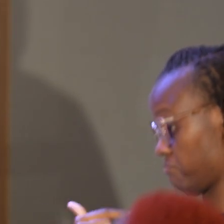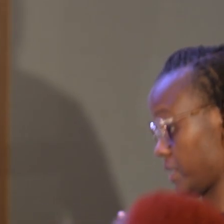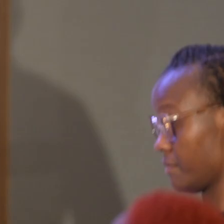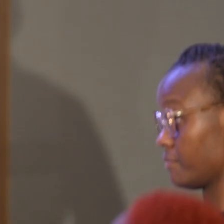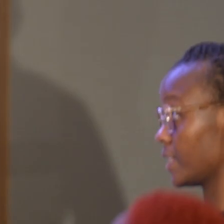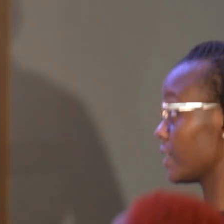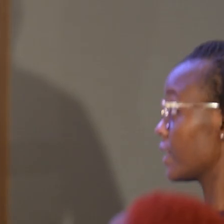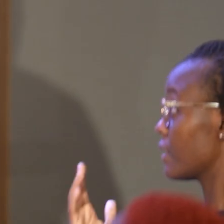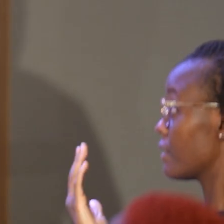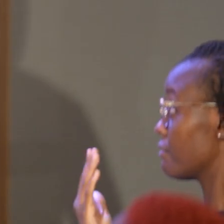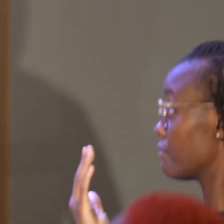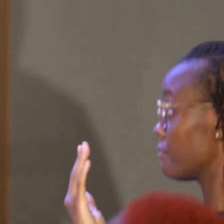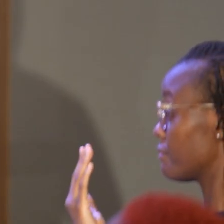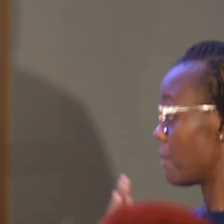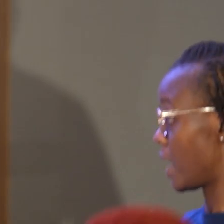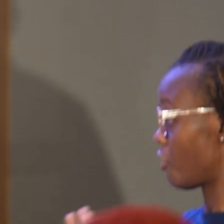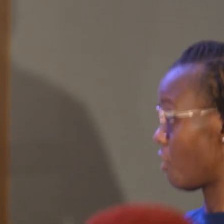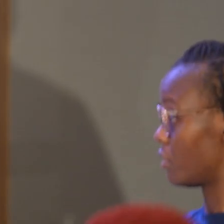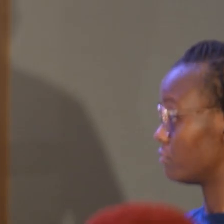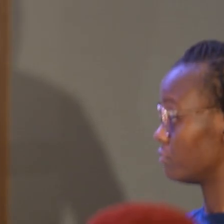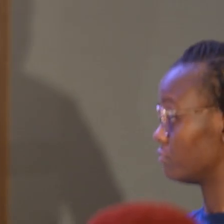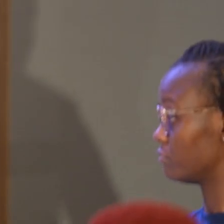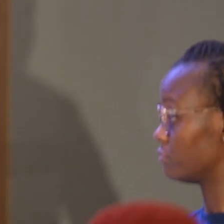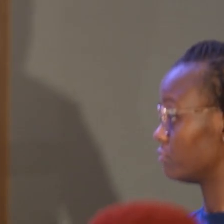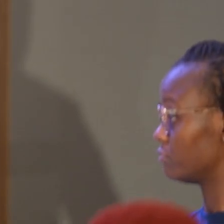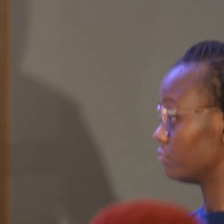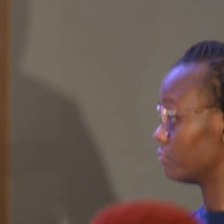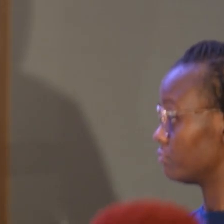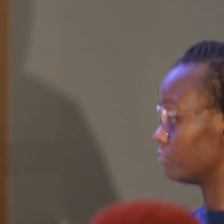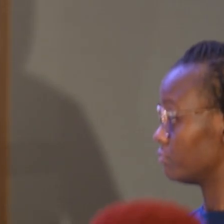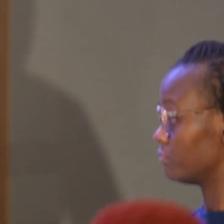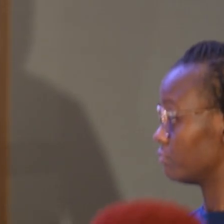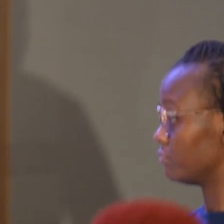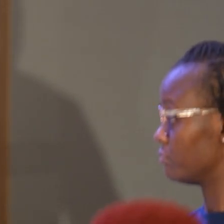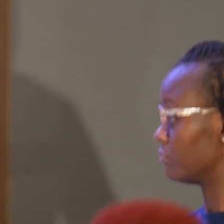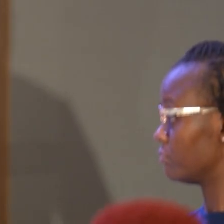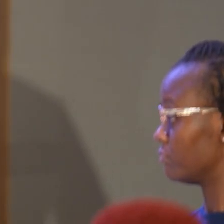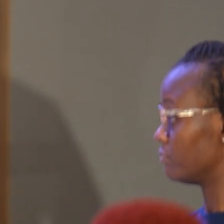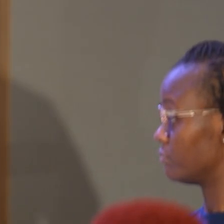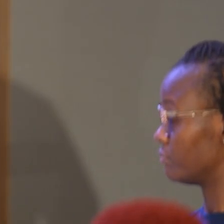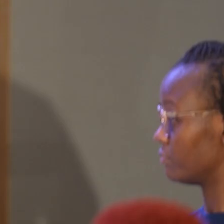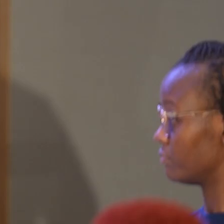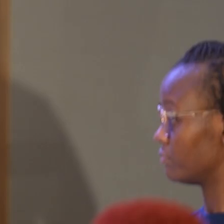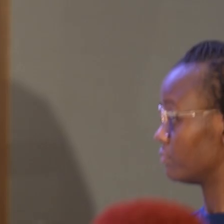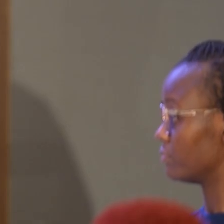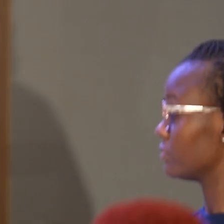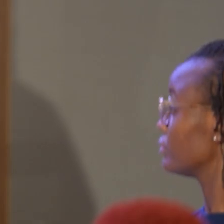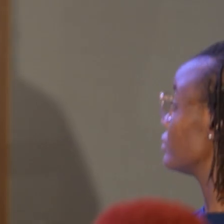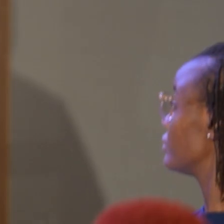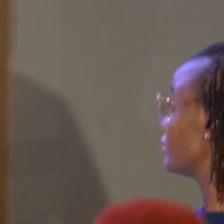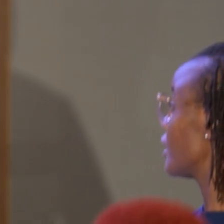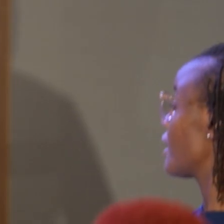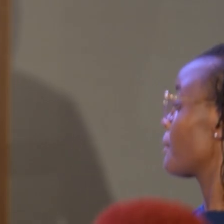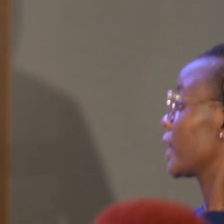the speaking notes I'm reading from here are also on my phone and on my computer. So that's what is being displayed here. But as persons